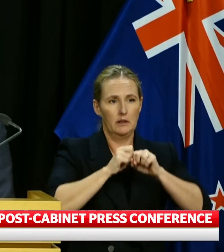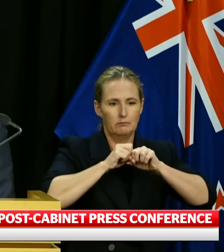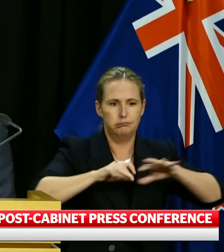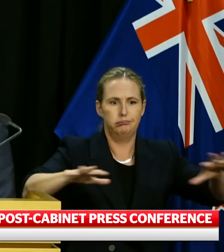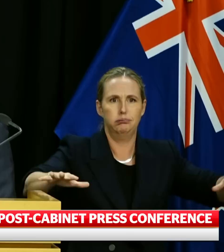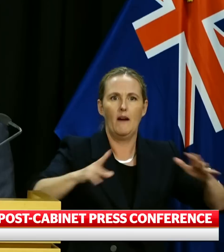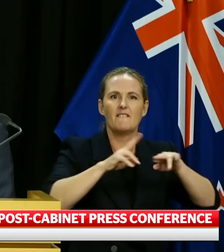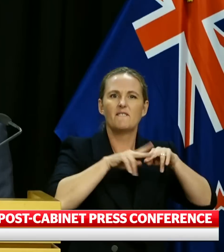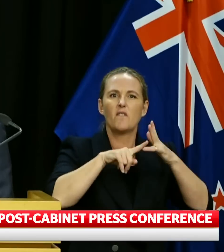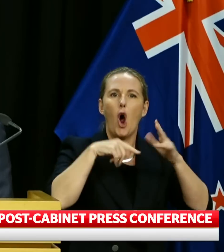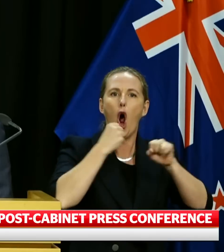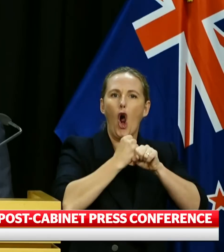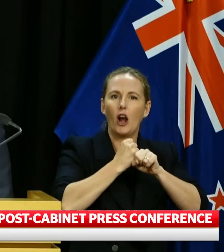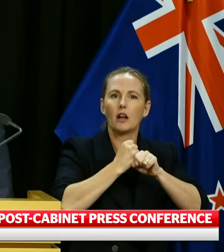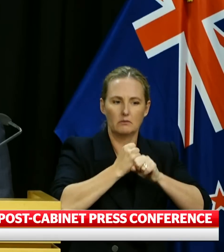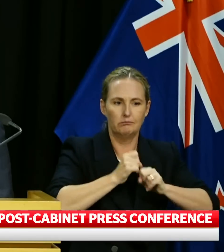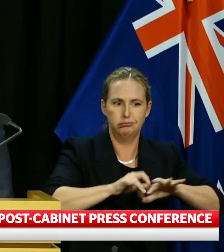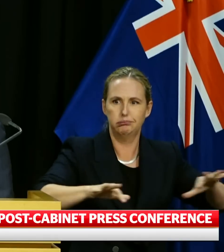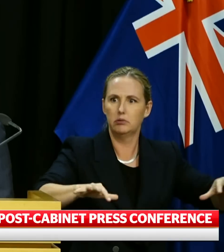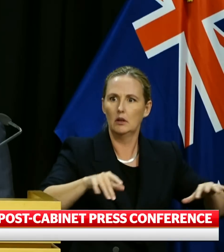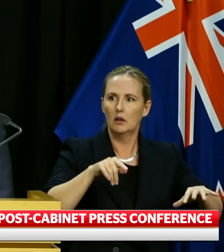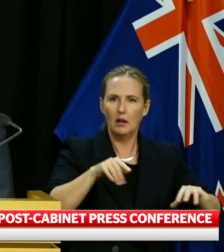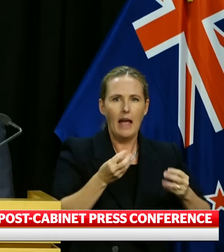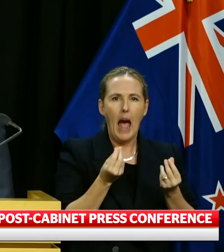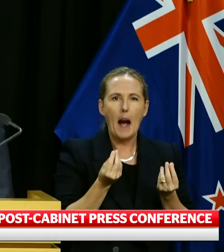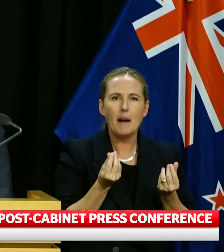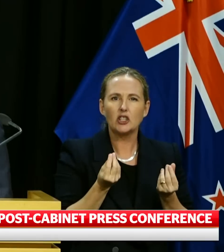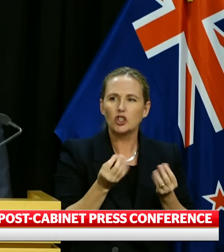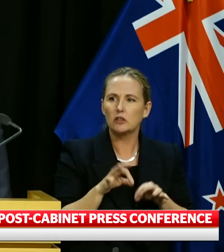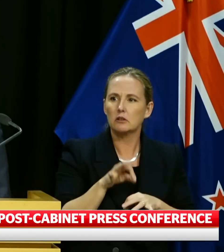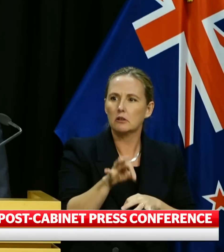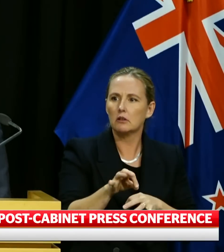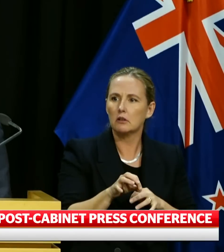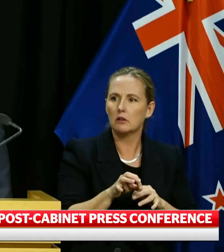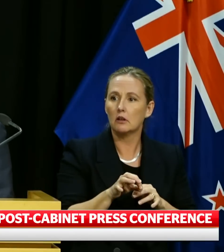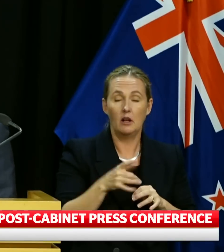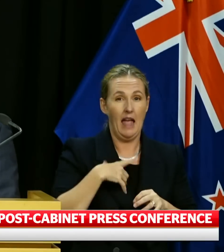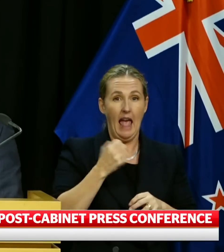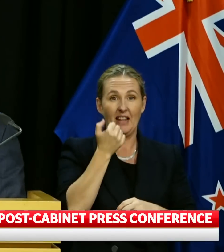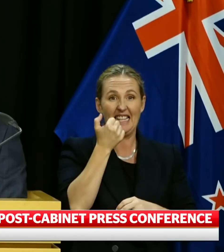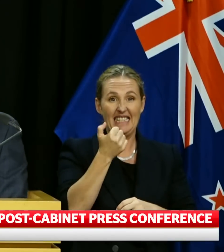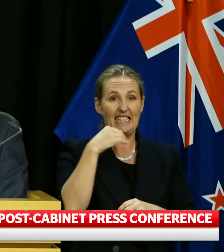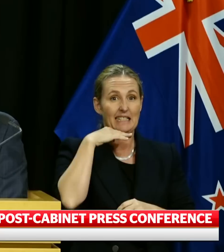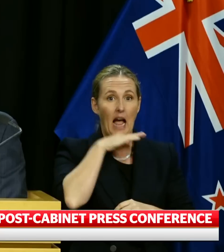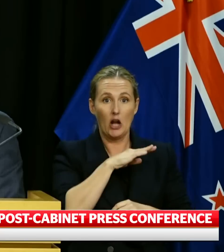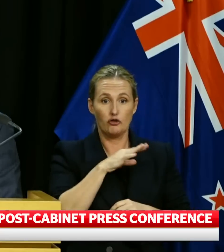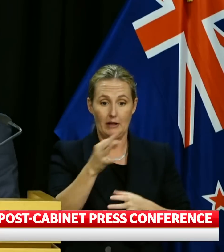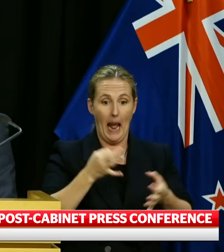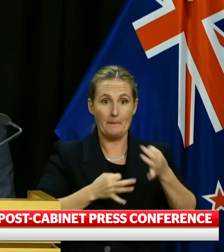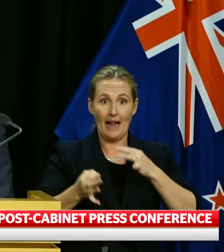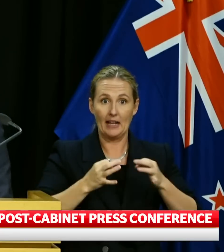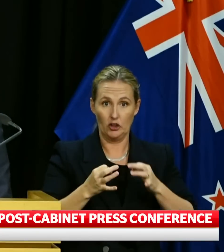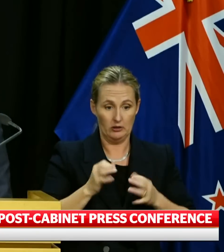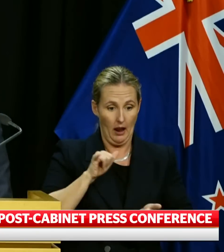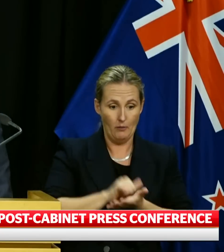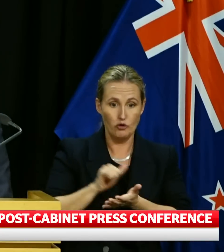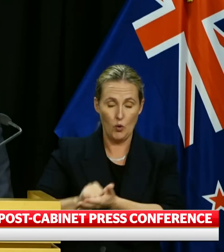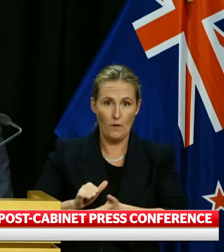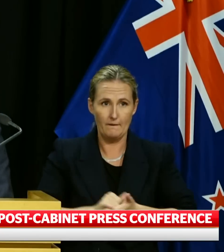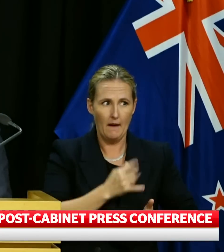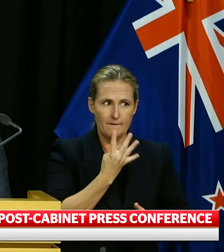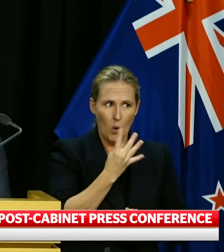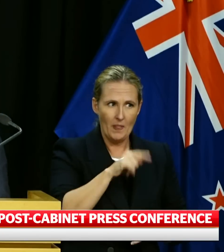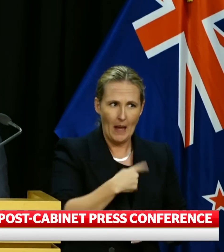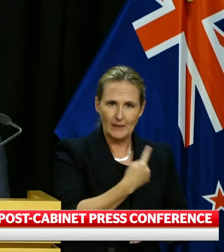And how much money? Yeah. How much overall? Because there's been 600 plus applications approved, and they were up to 4,000 each. So I'm wondering how